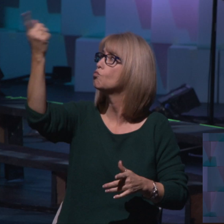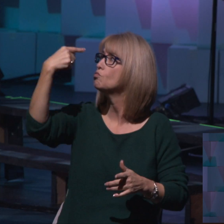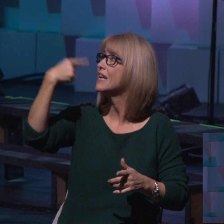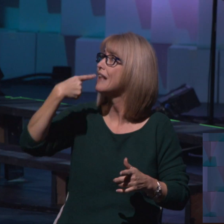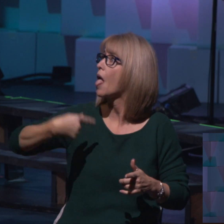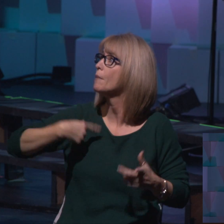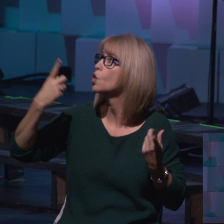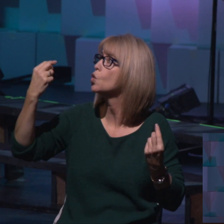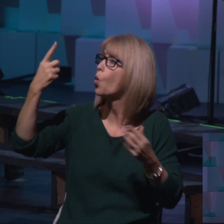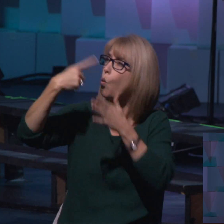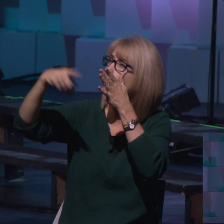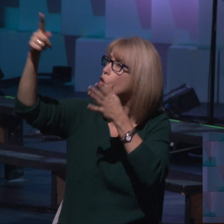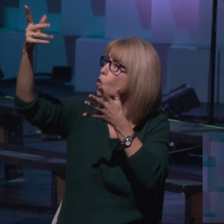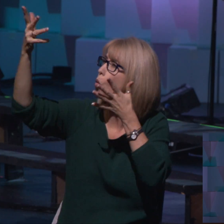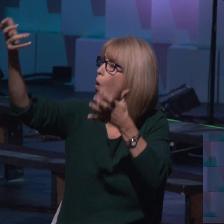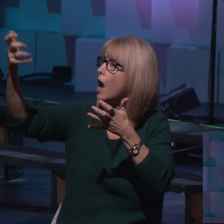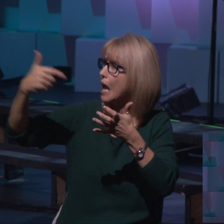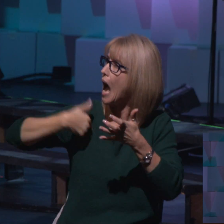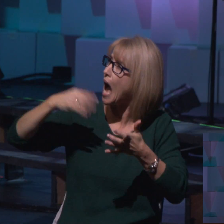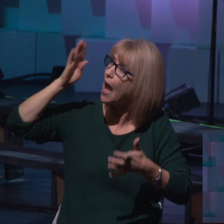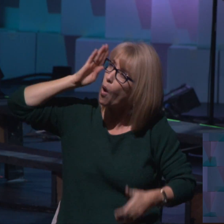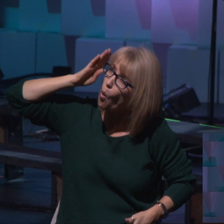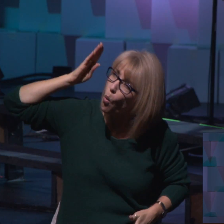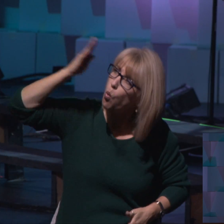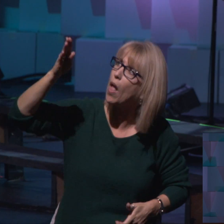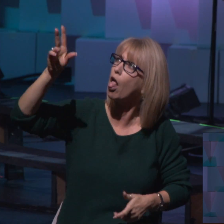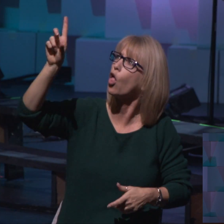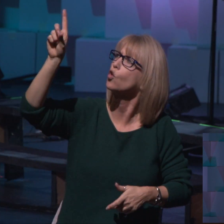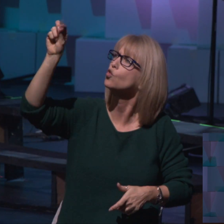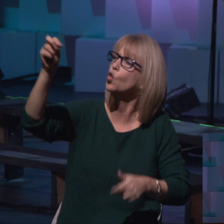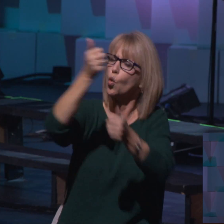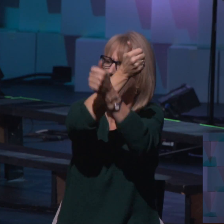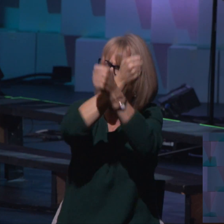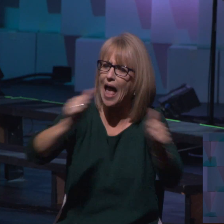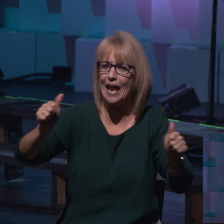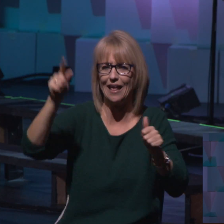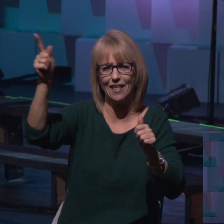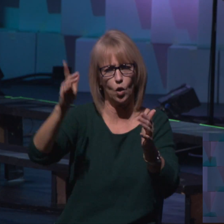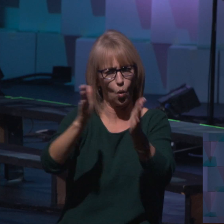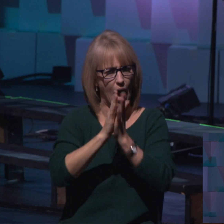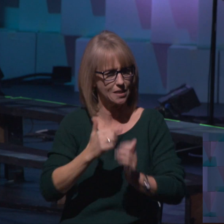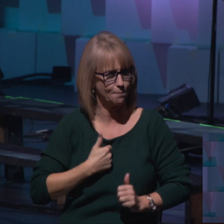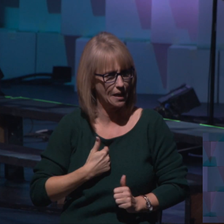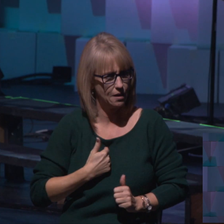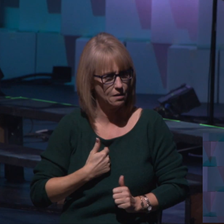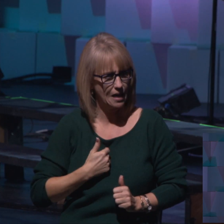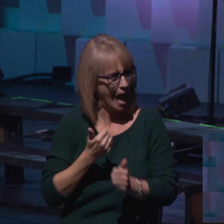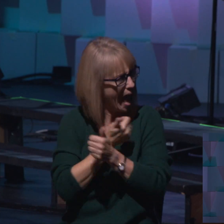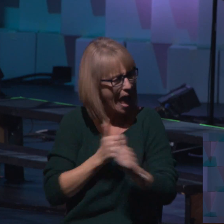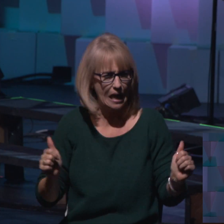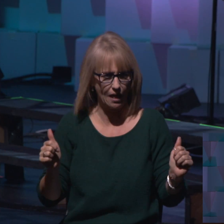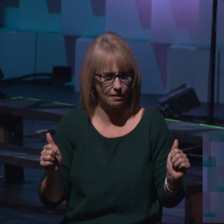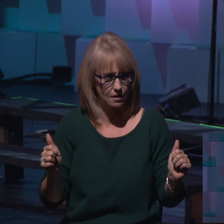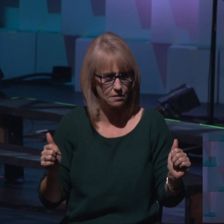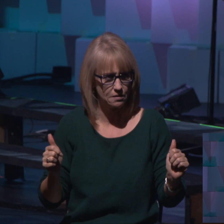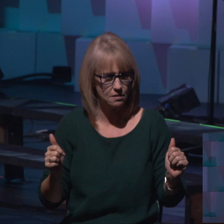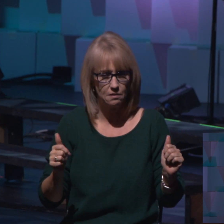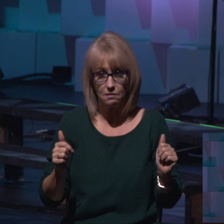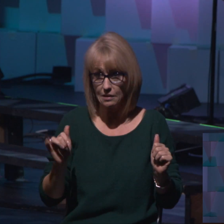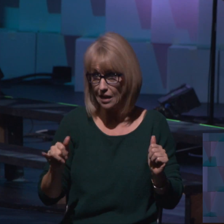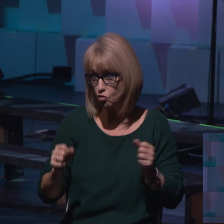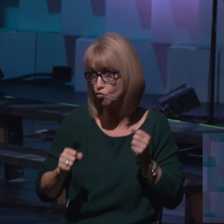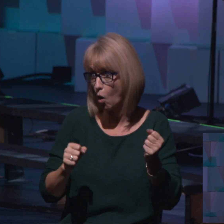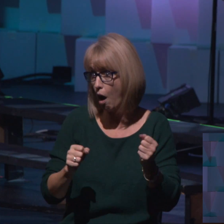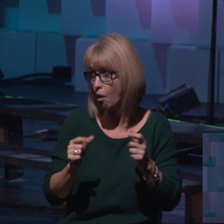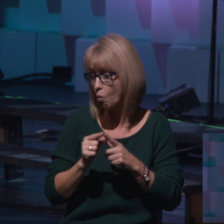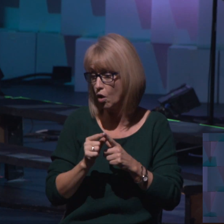wants. That's a humble disciple before him, a humble follower. It's, I'll do whatever God asks me to do. The verses that following says, Mary got up and then